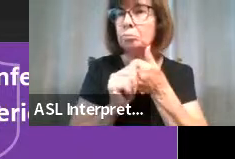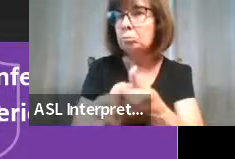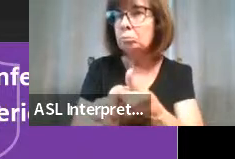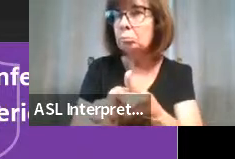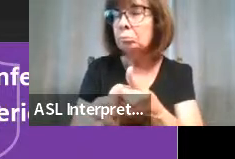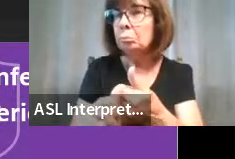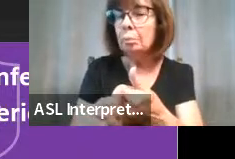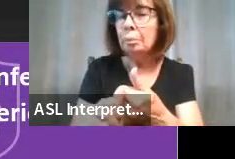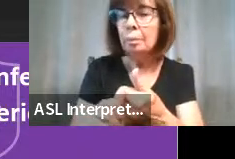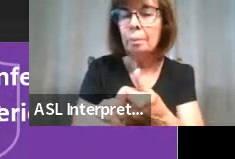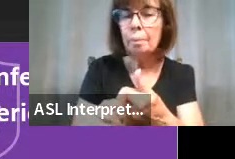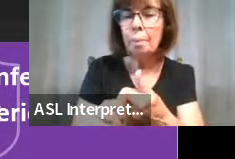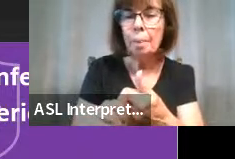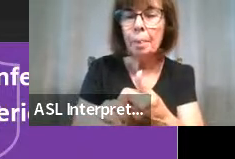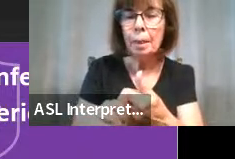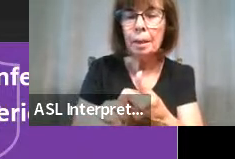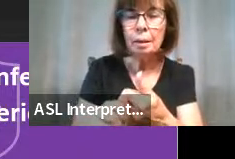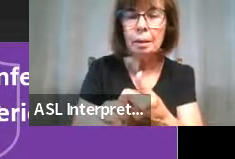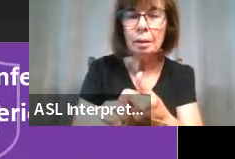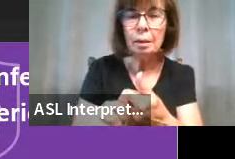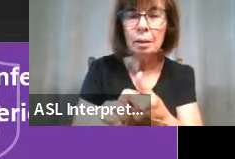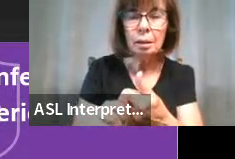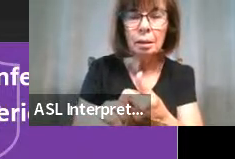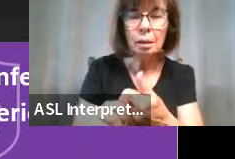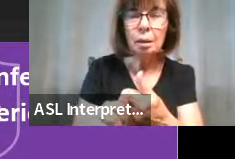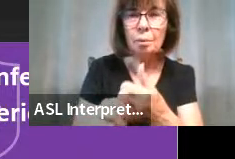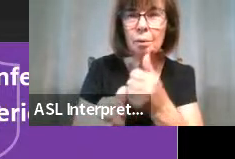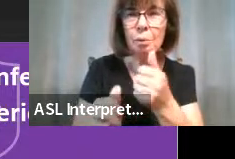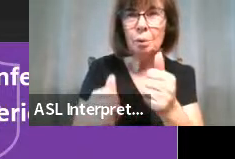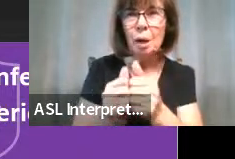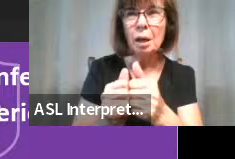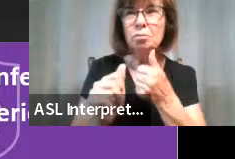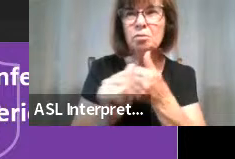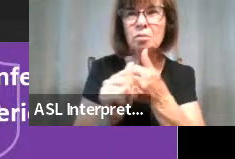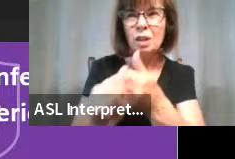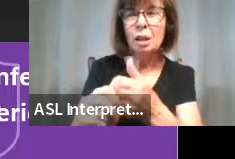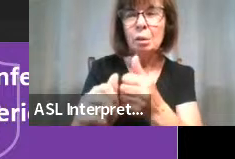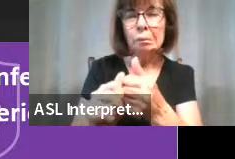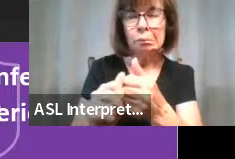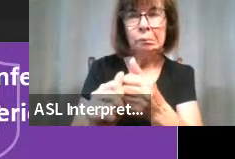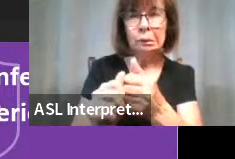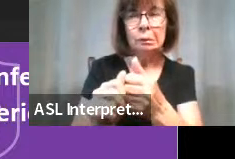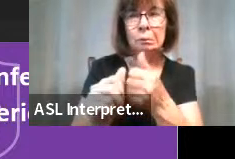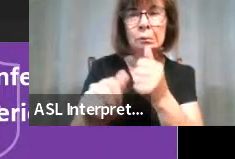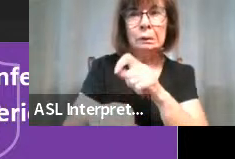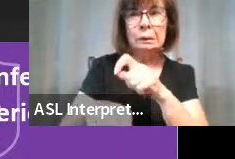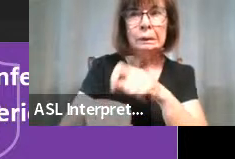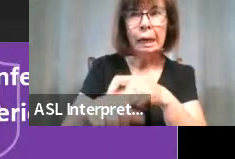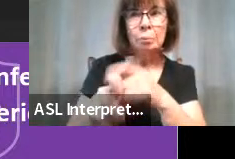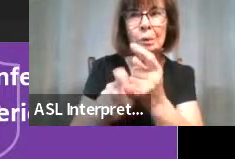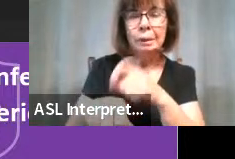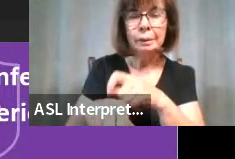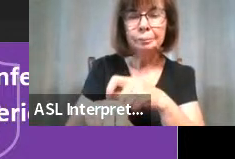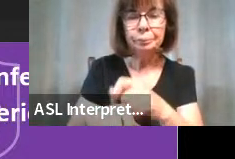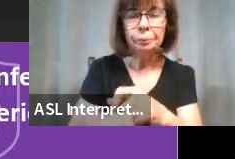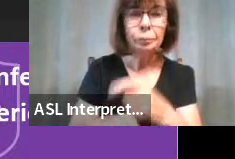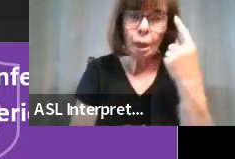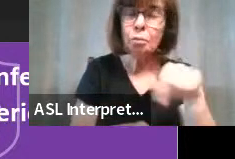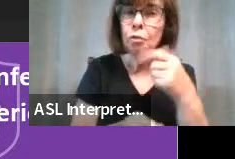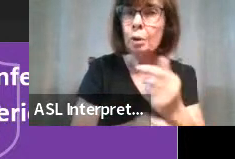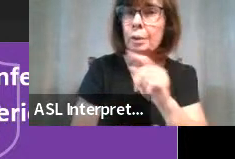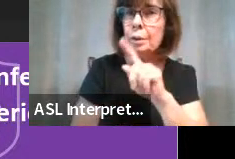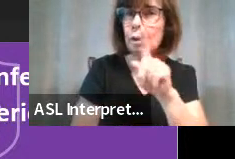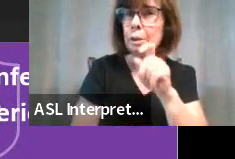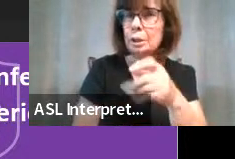this slides to make sure that we are on track with time. So as part of the questions we have provided you in the